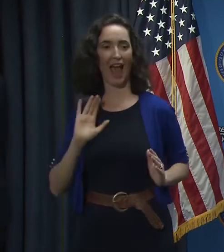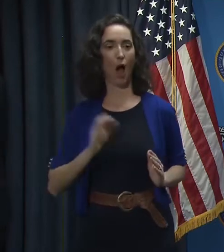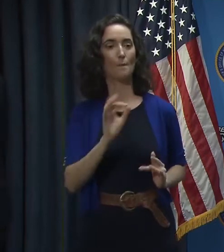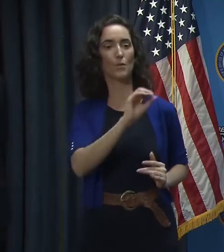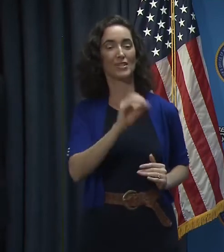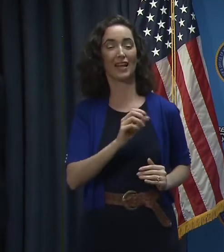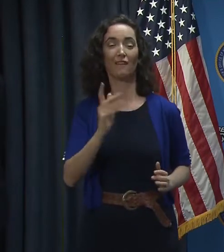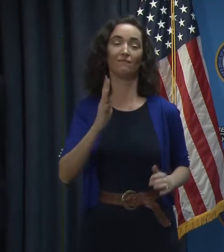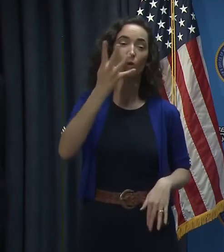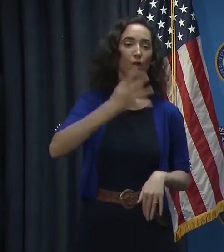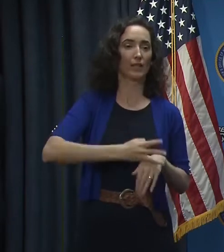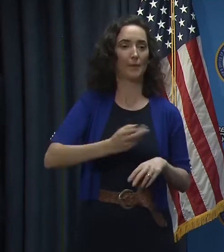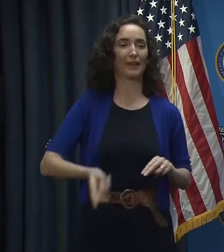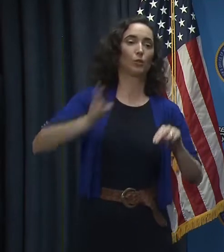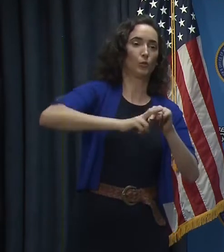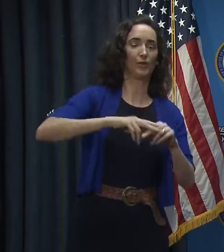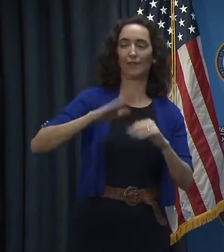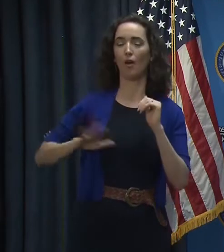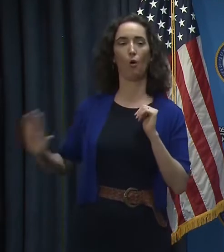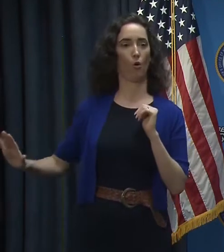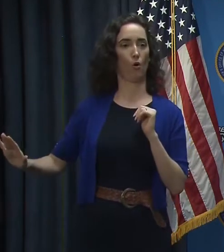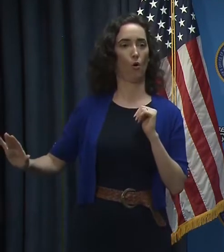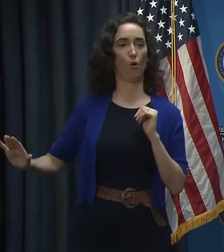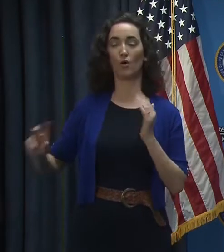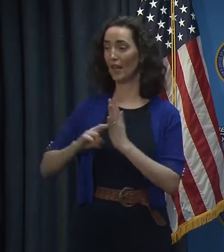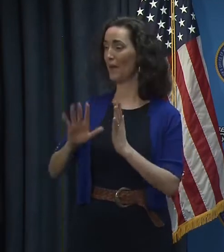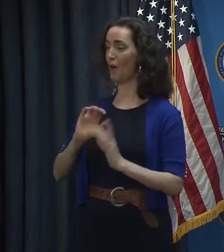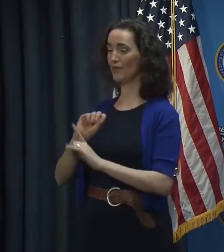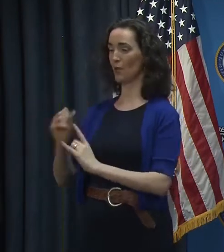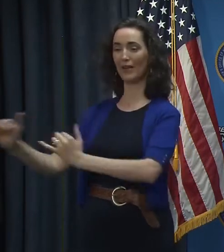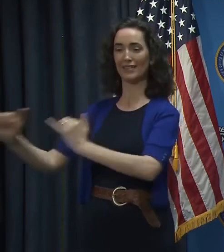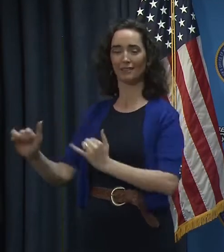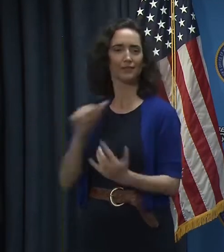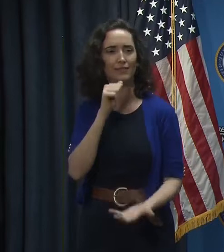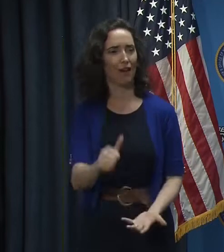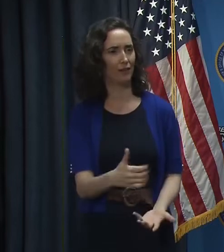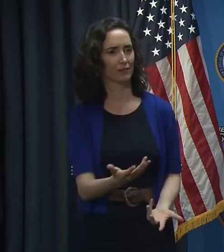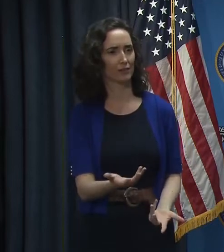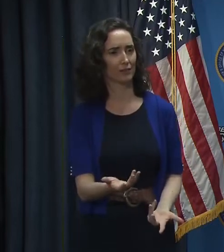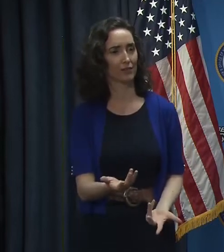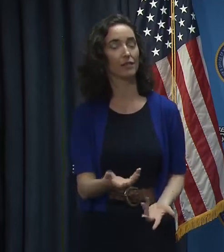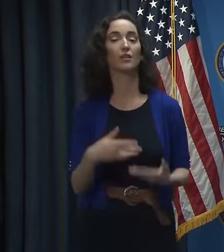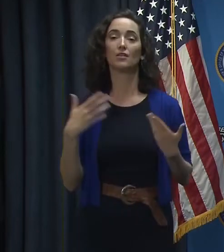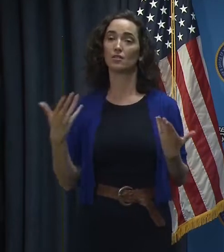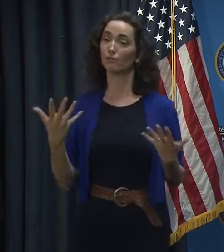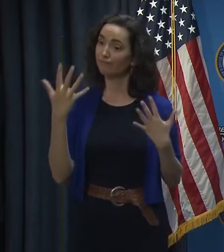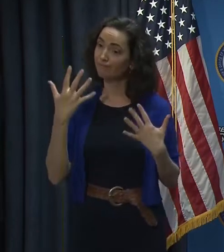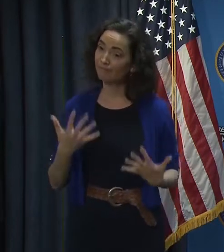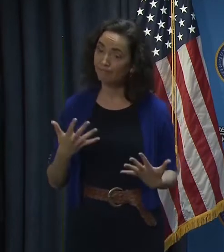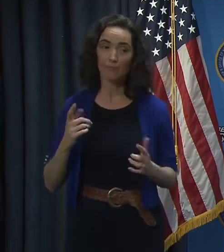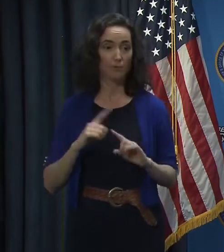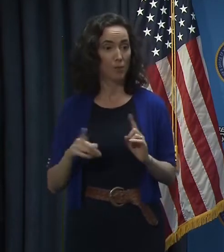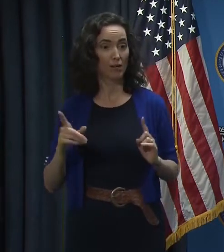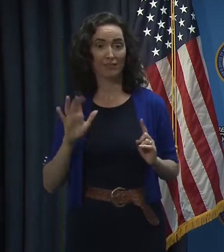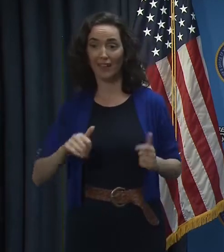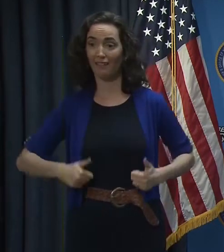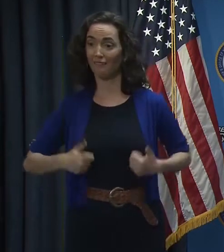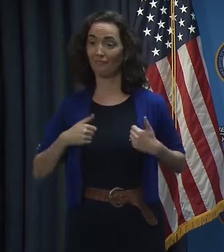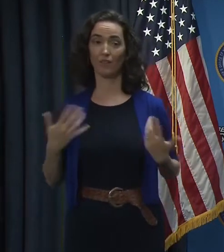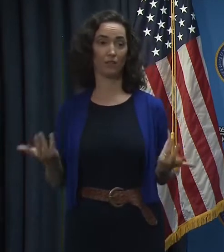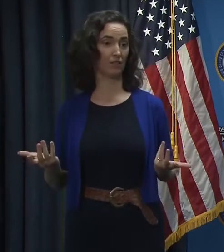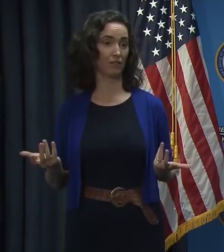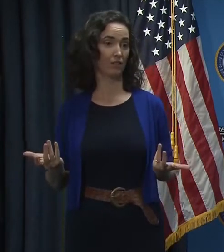that Mississippi does. So we're just not in the place that they are. And that's unfortunate, but it is the reality. And the